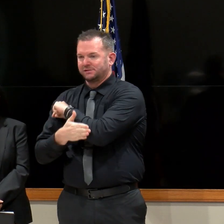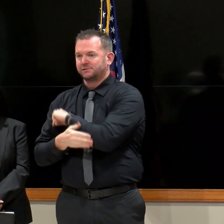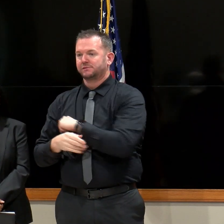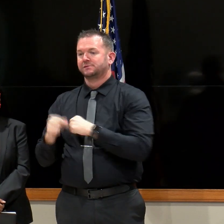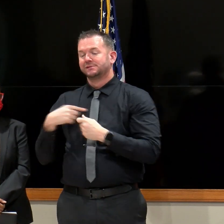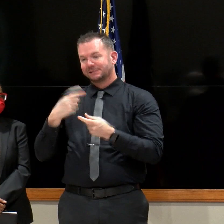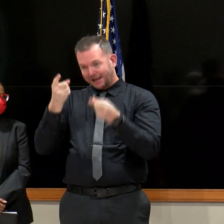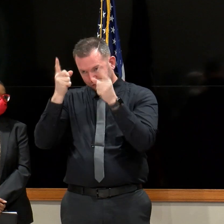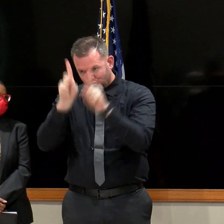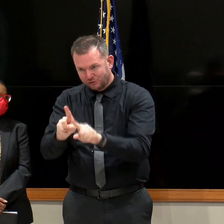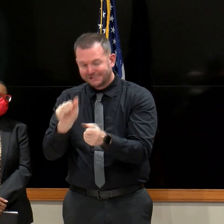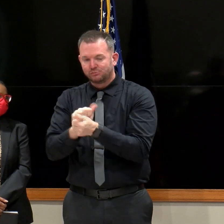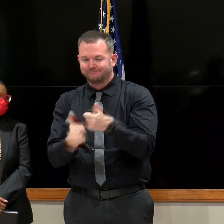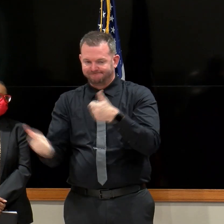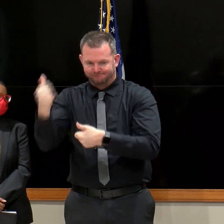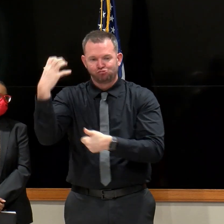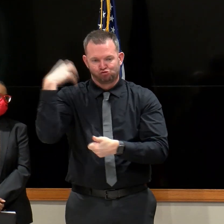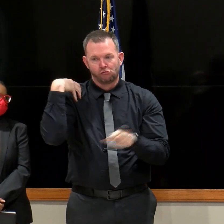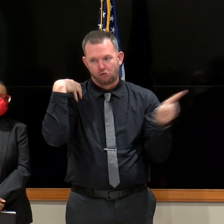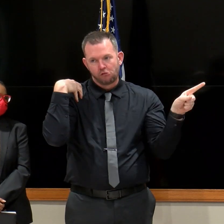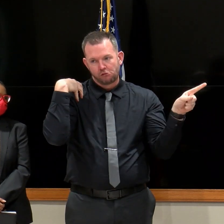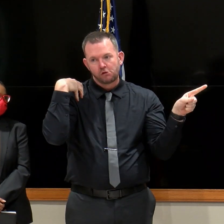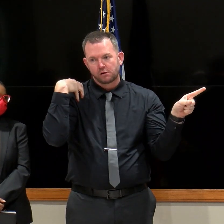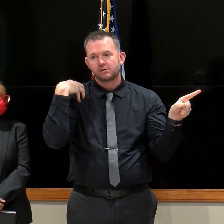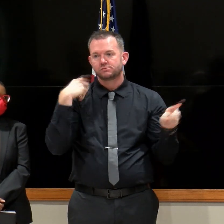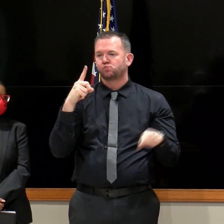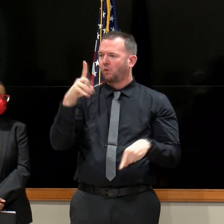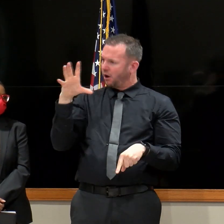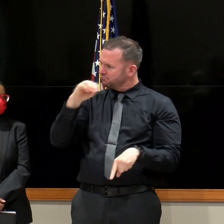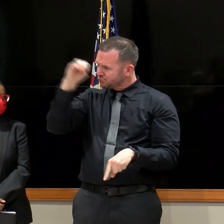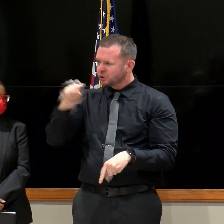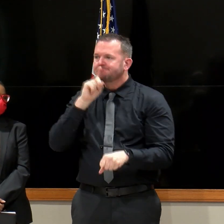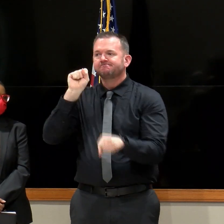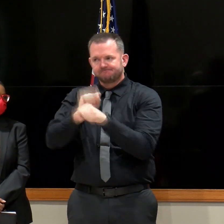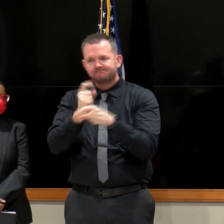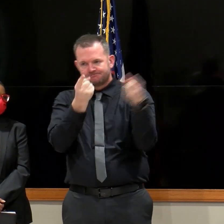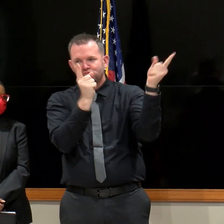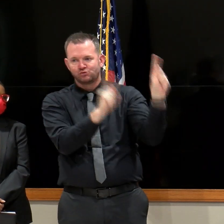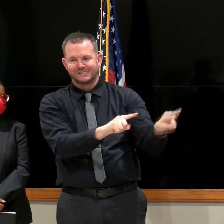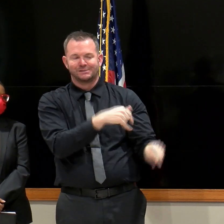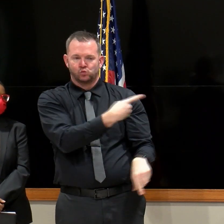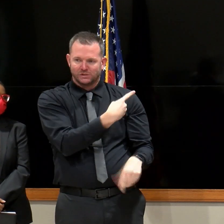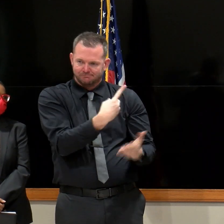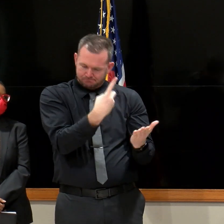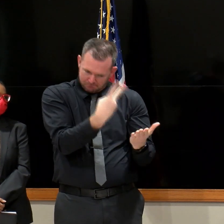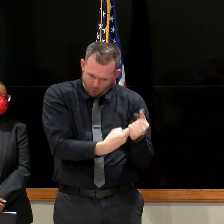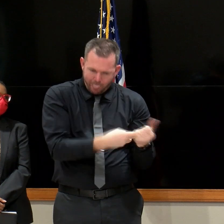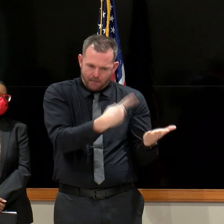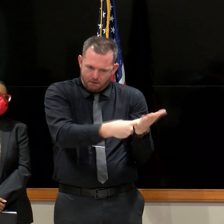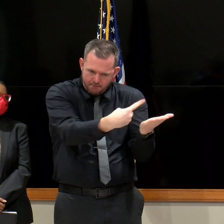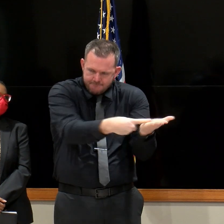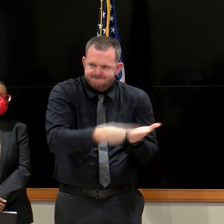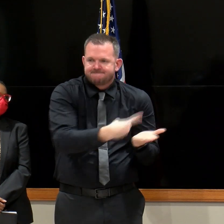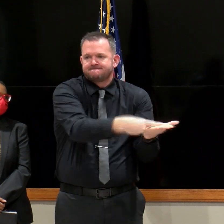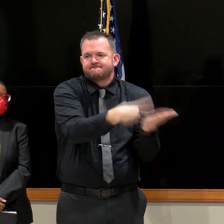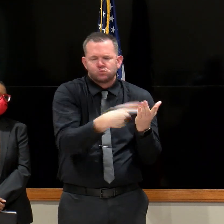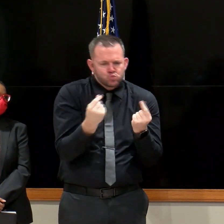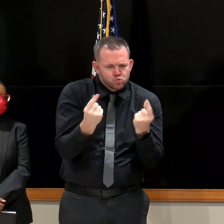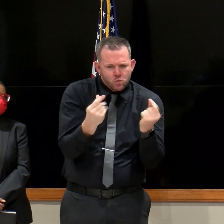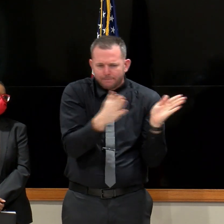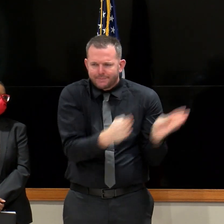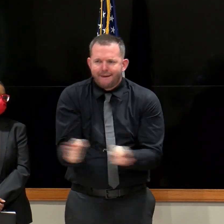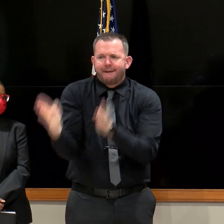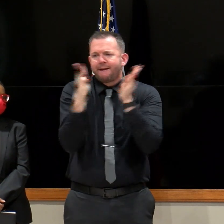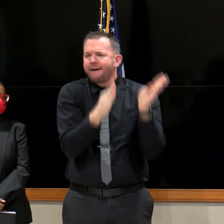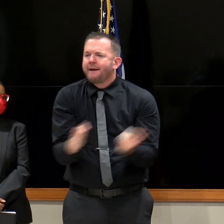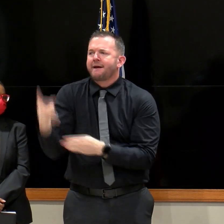Hidalgo 100%. We both have been talking about where we are right now in Houston and